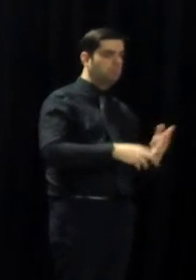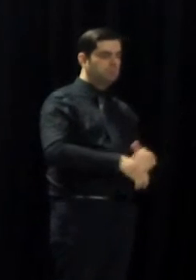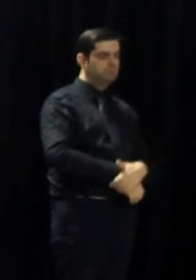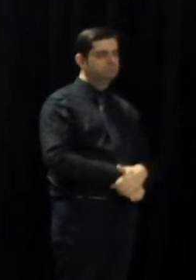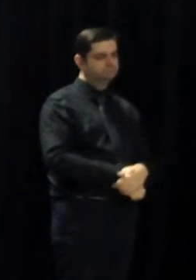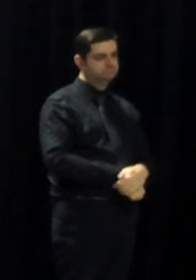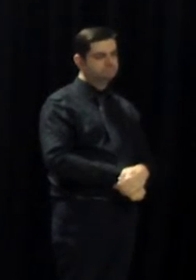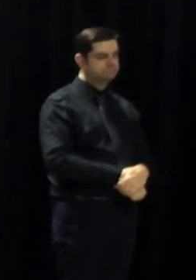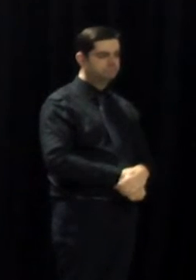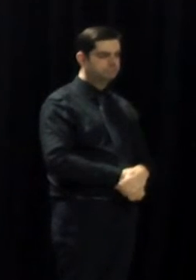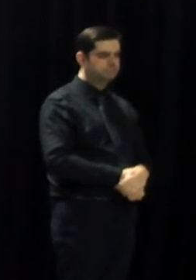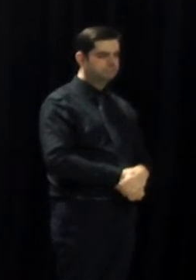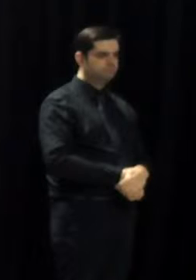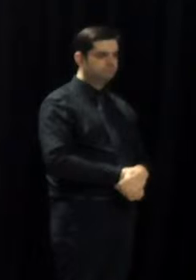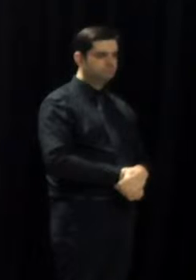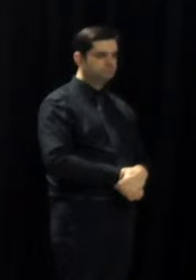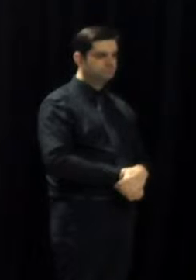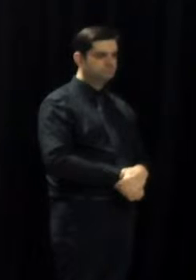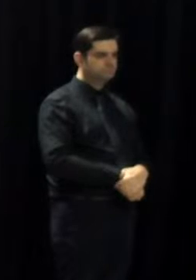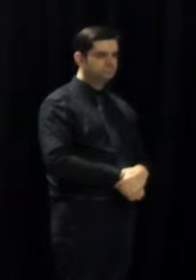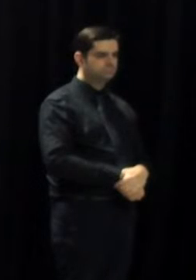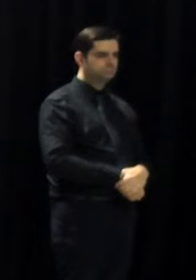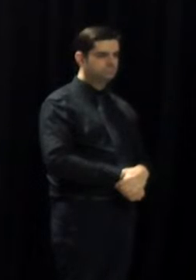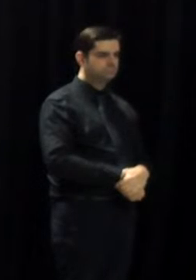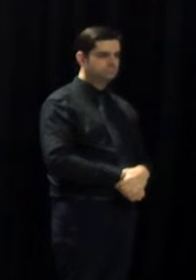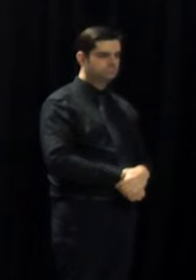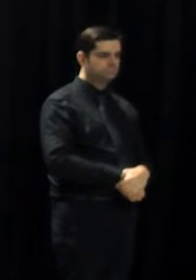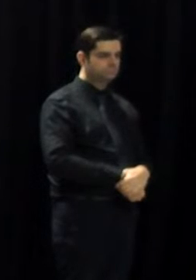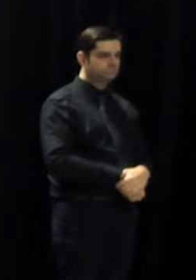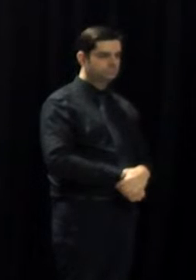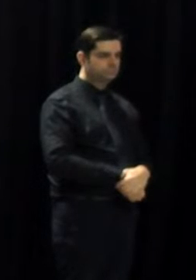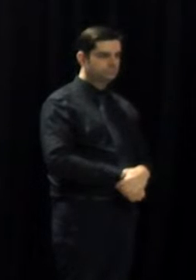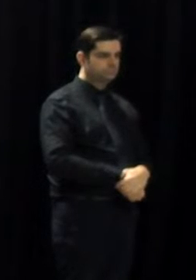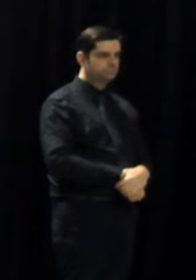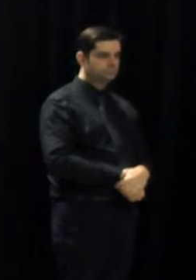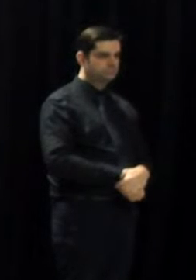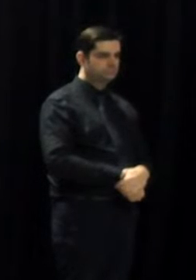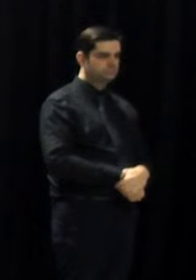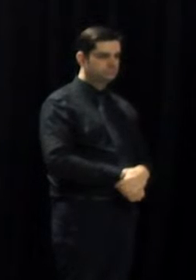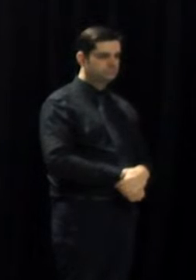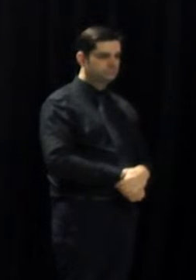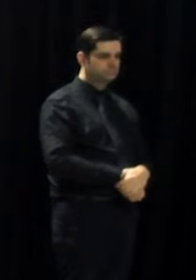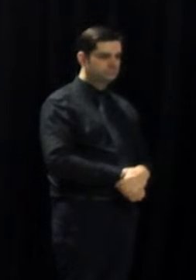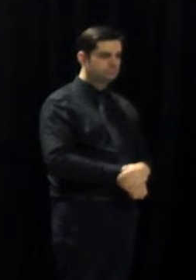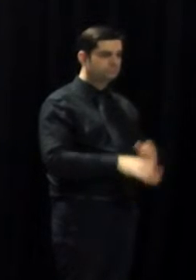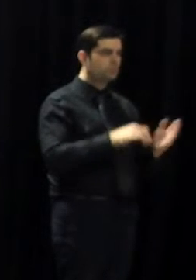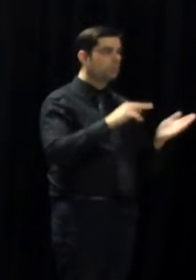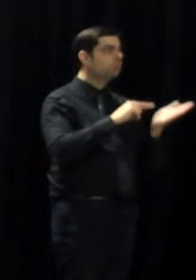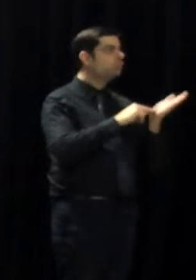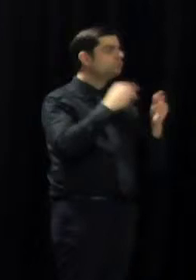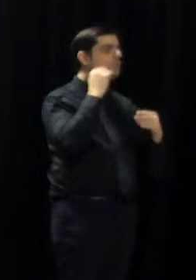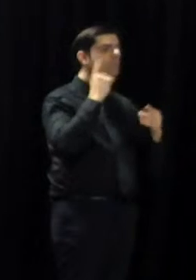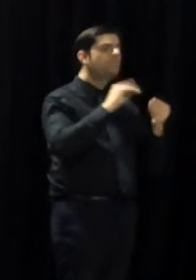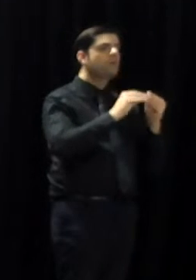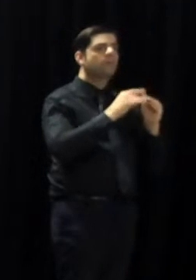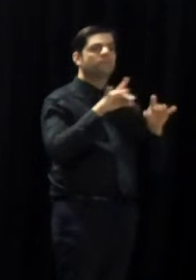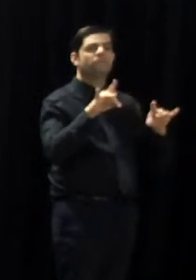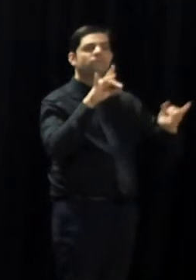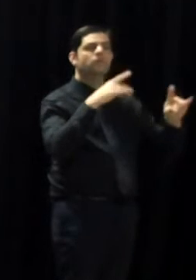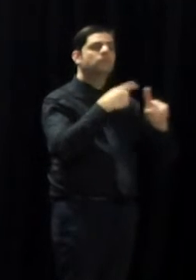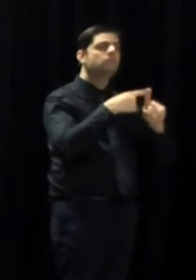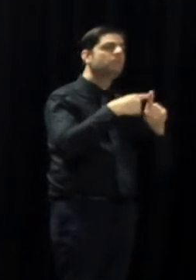homes in our community, we're not the only ones. It's across the state now. It's just it's the way this virus performs.